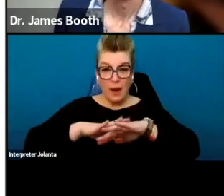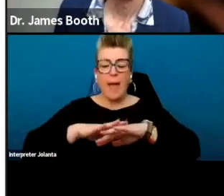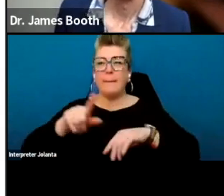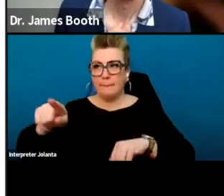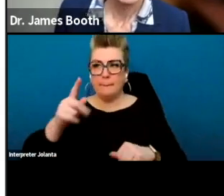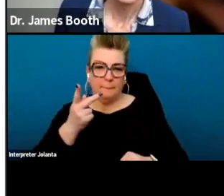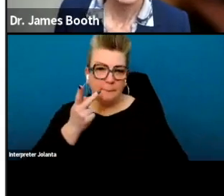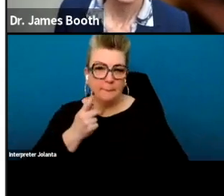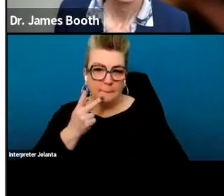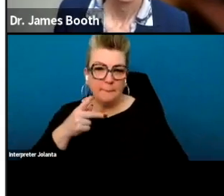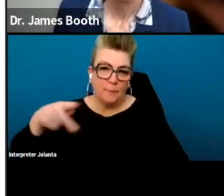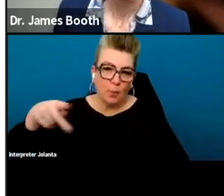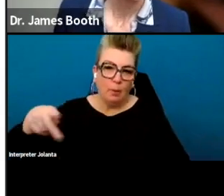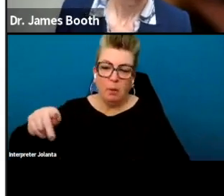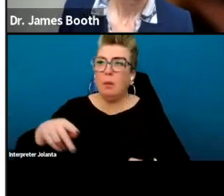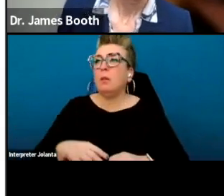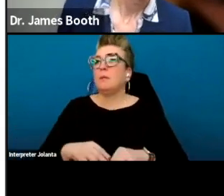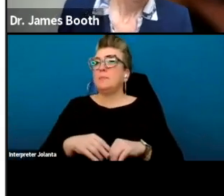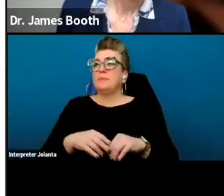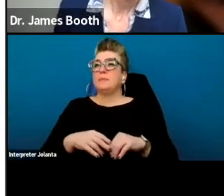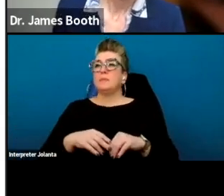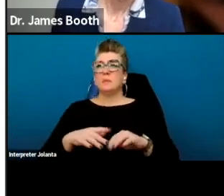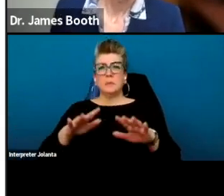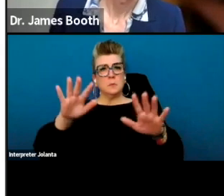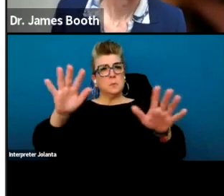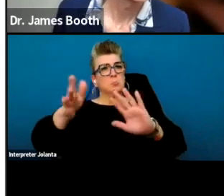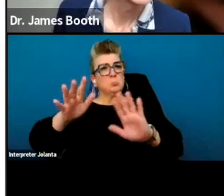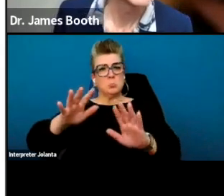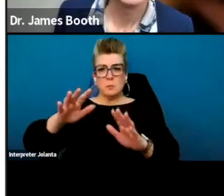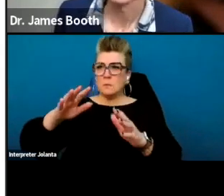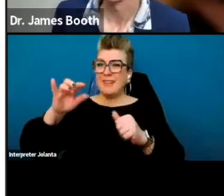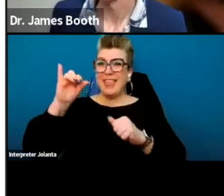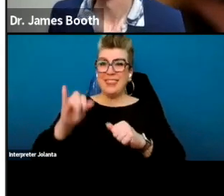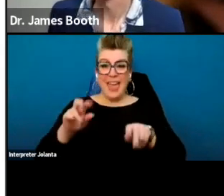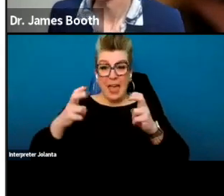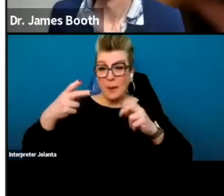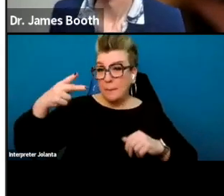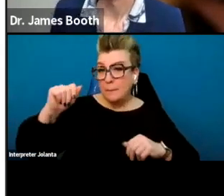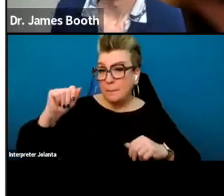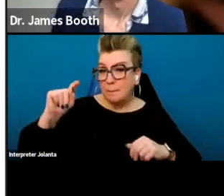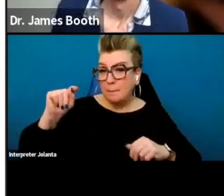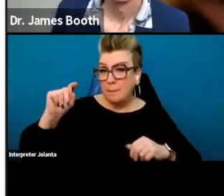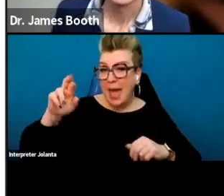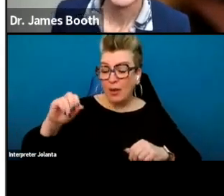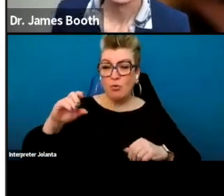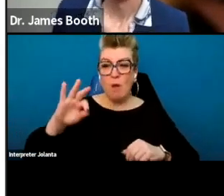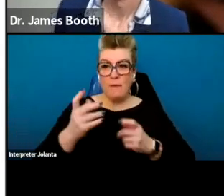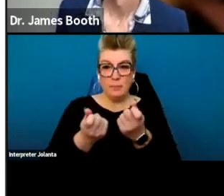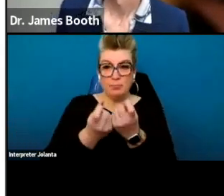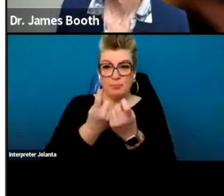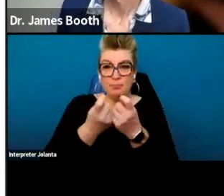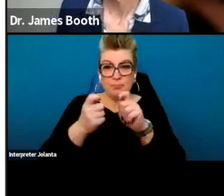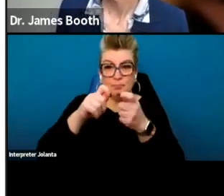indicated in purple. So the activation pattern that you see here is roughly consistent with what's